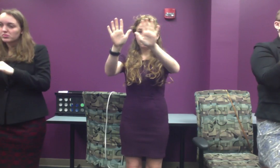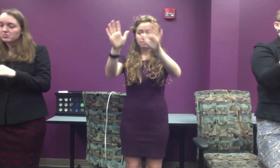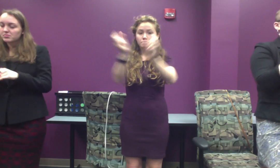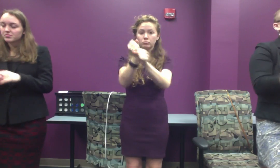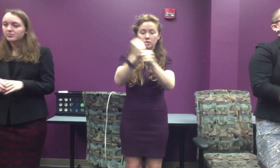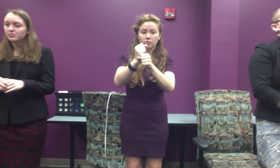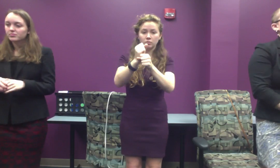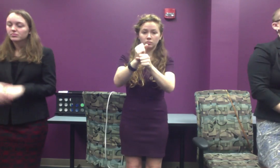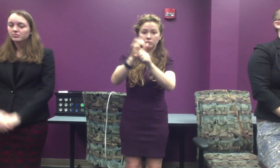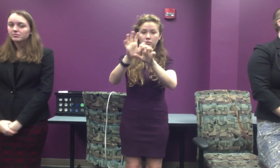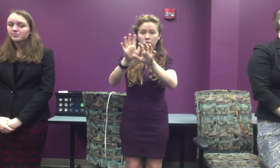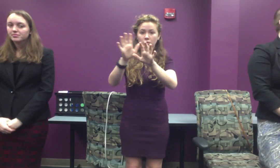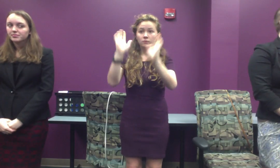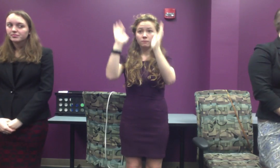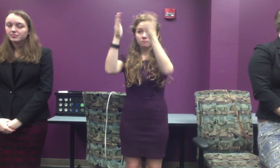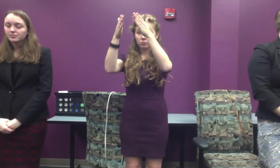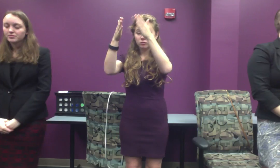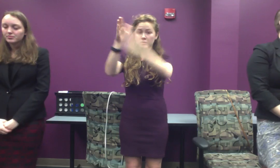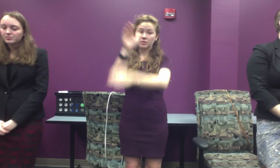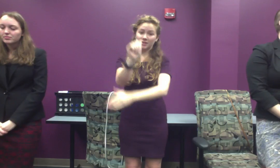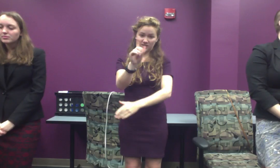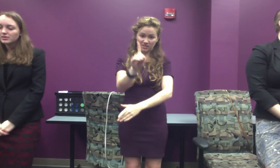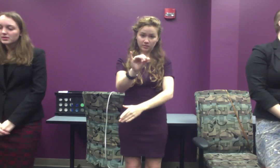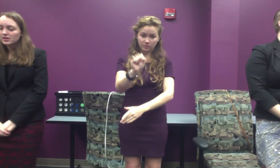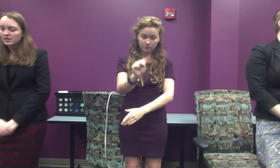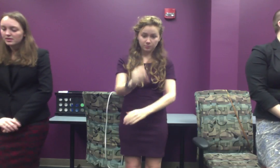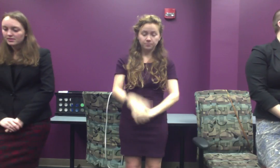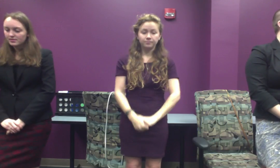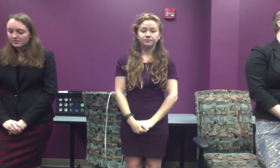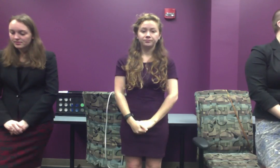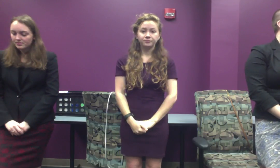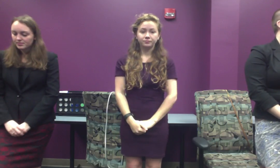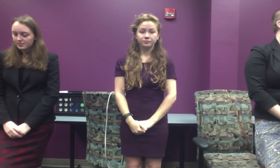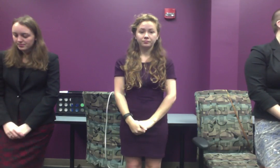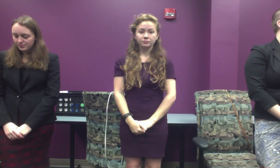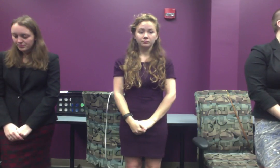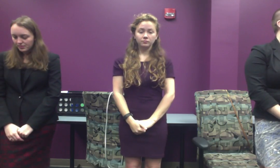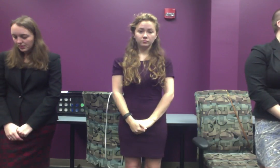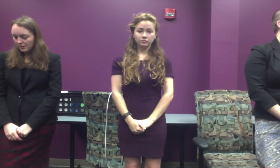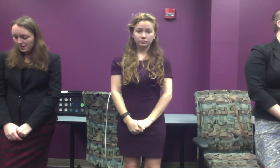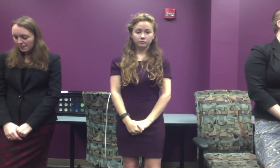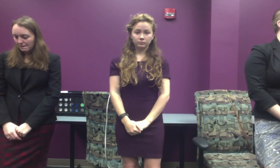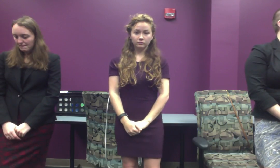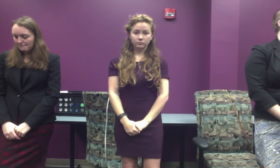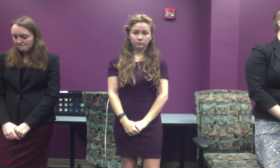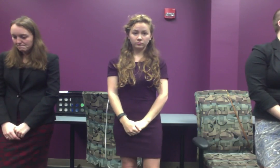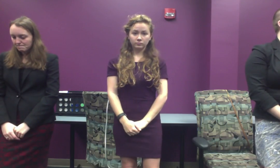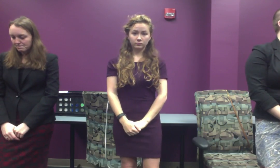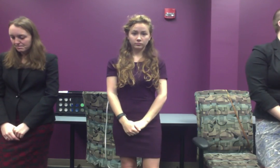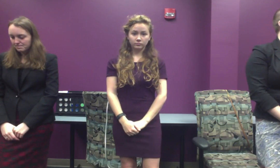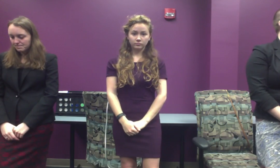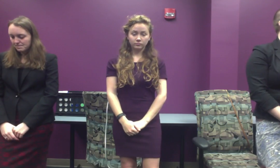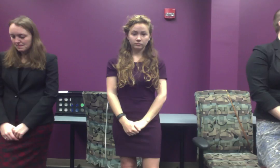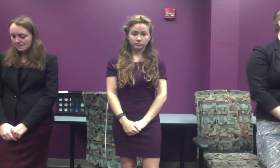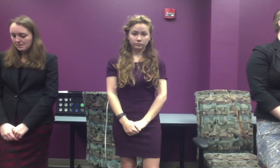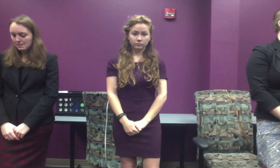Then the spaces for the photographs are made, and these spaces are then, the